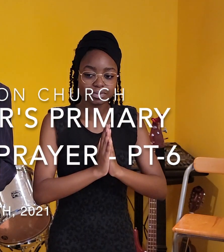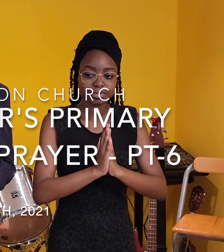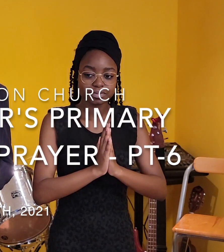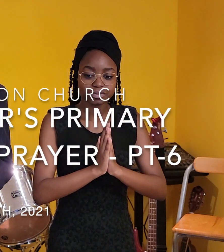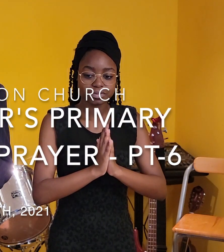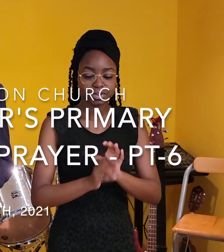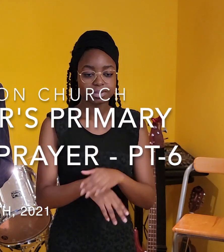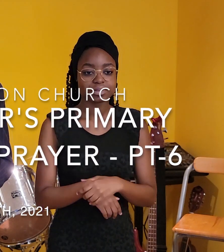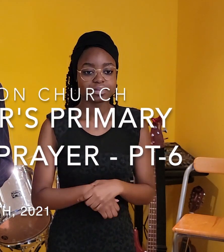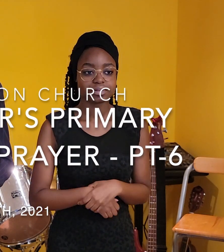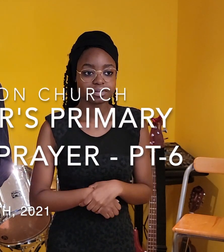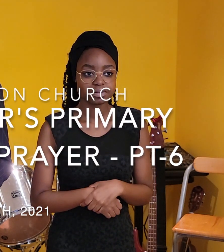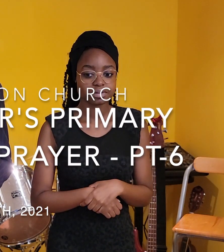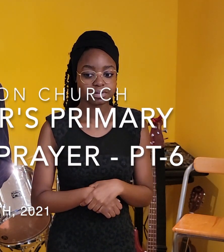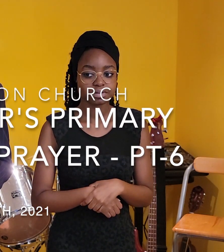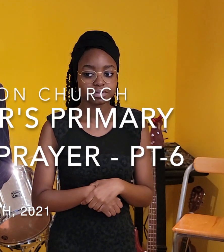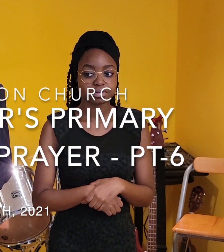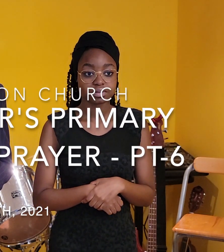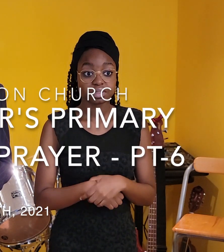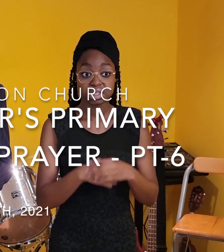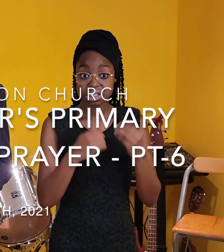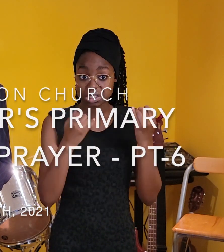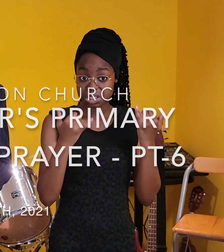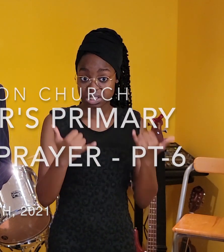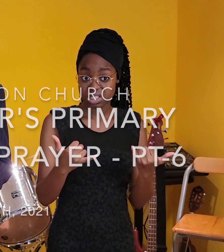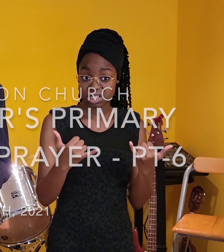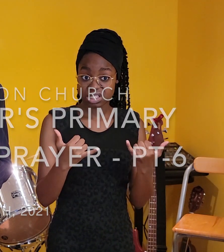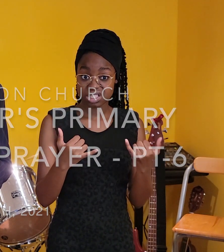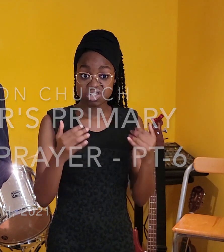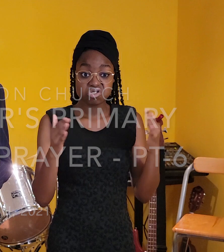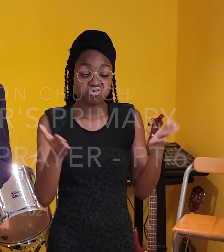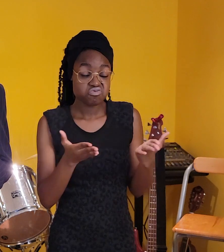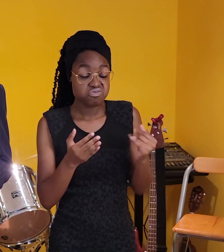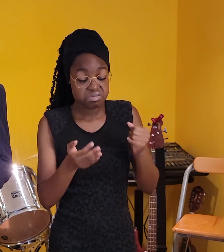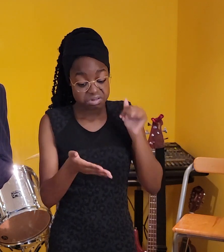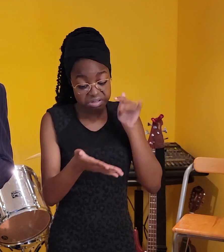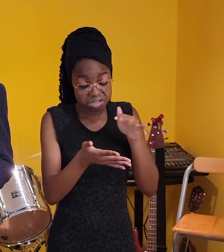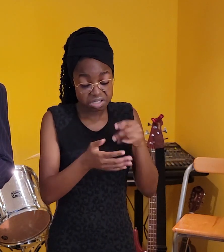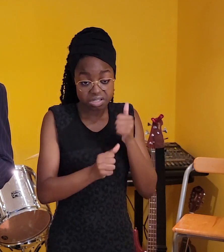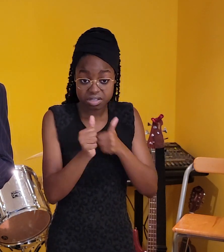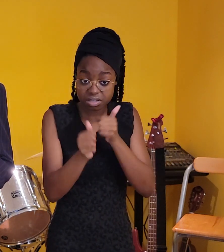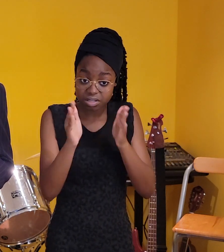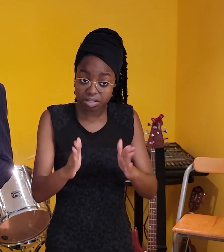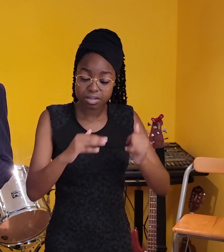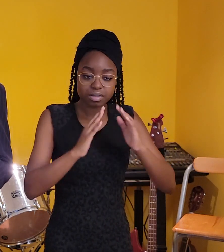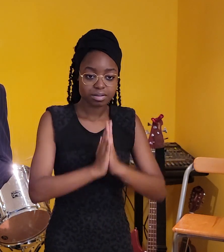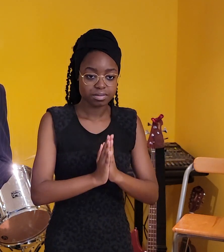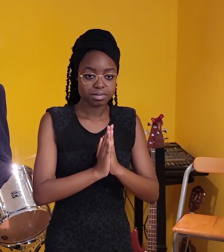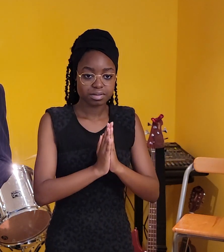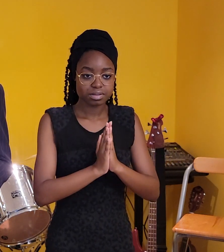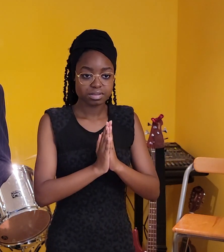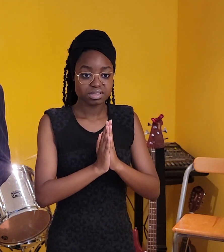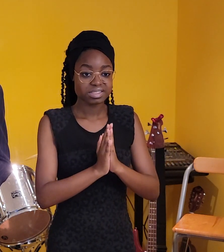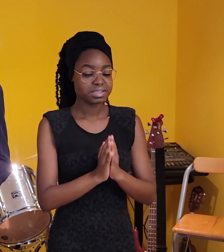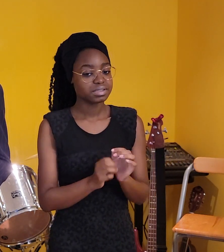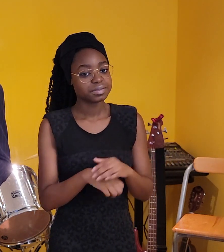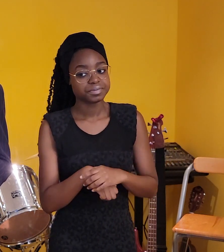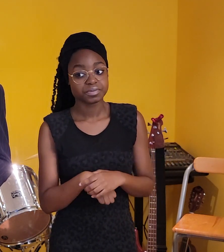Prayer. And we're looking at now, we want to look at the disciples' prayer. And to looking at disciples'